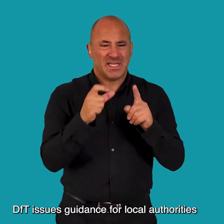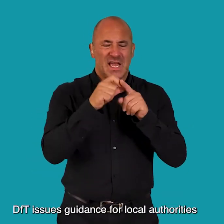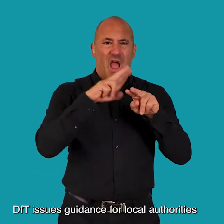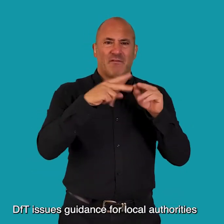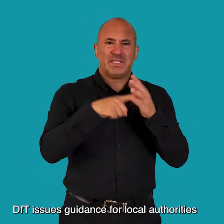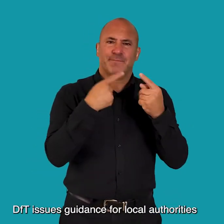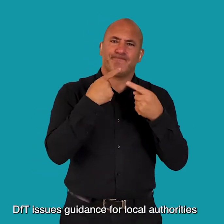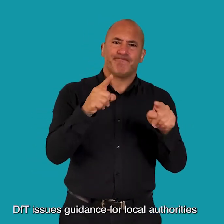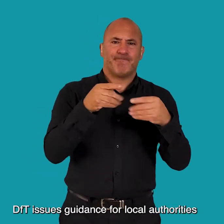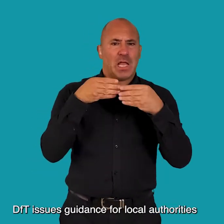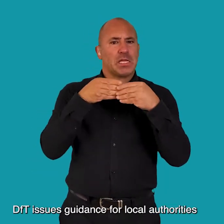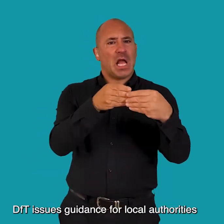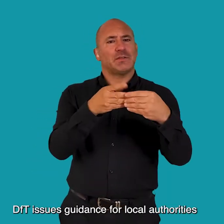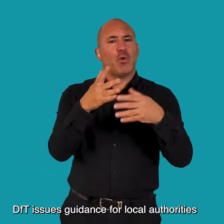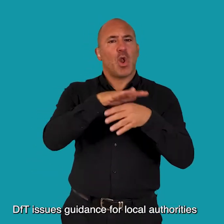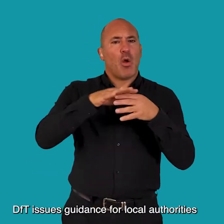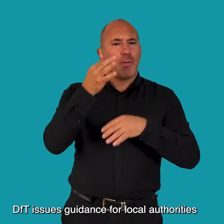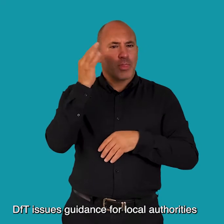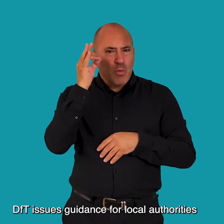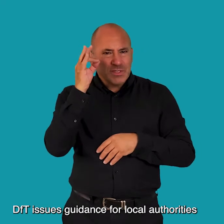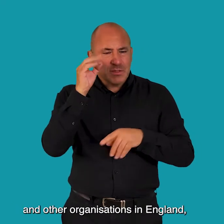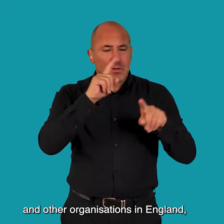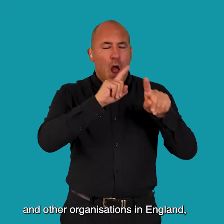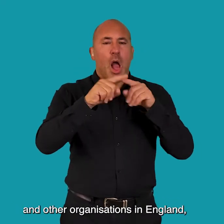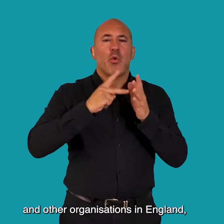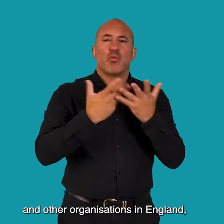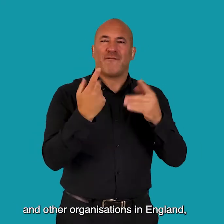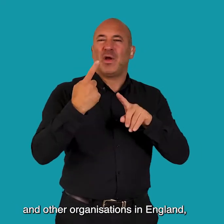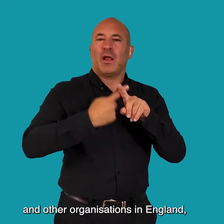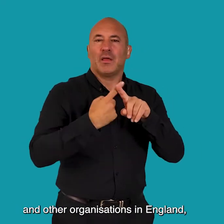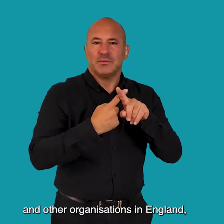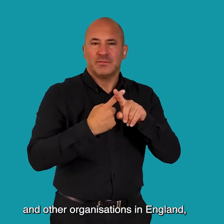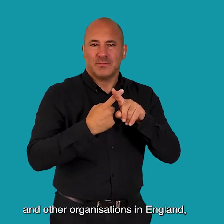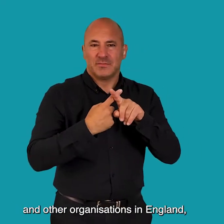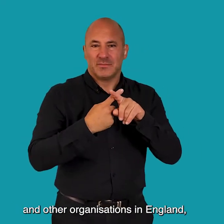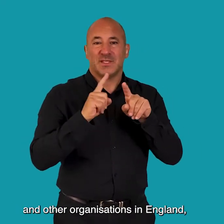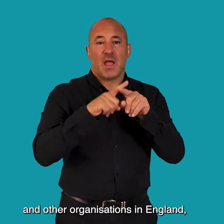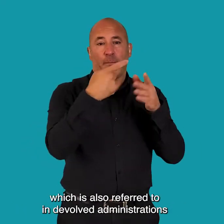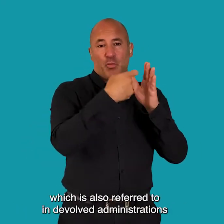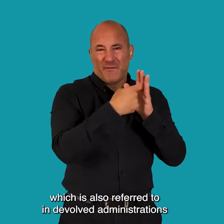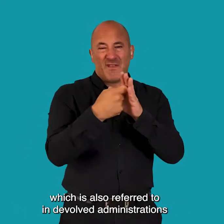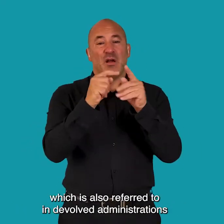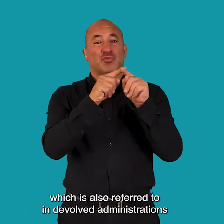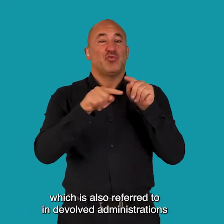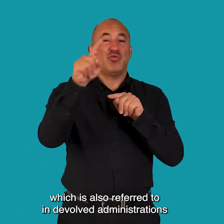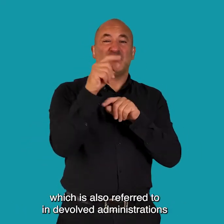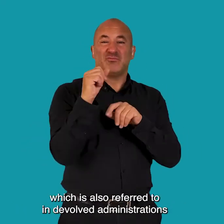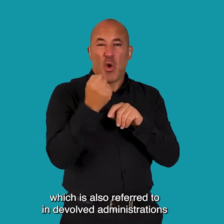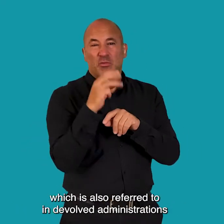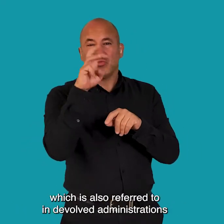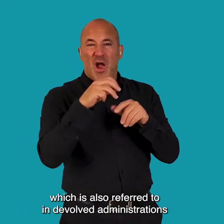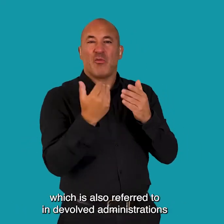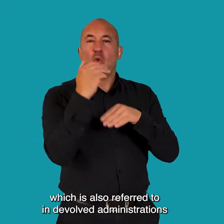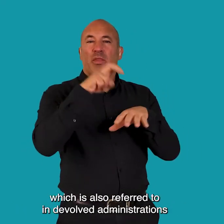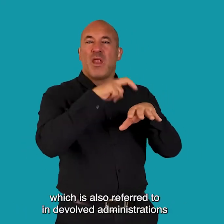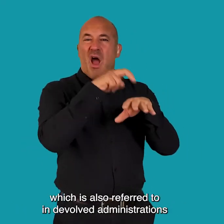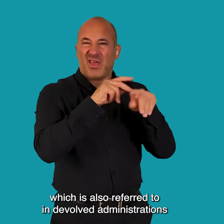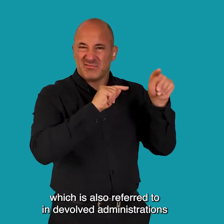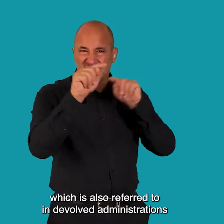DfT issues guidance for local authorities and other organisations in England, which is also referred to in devolved